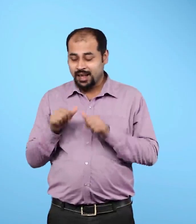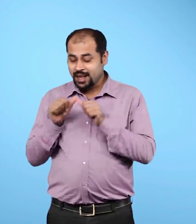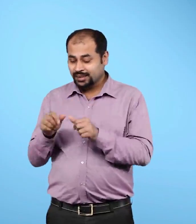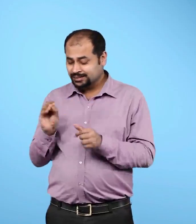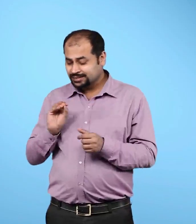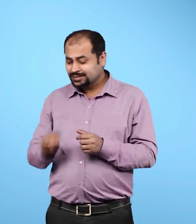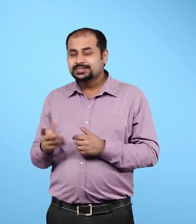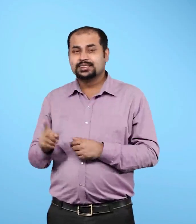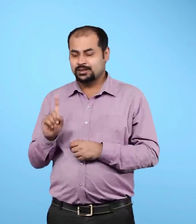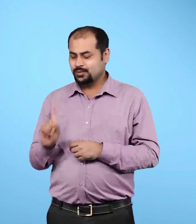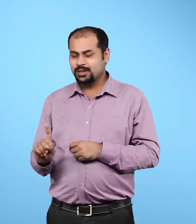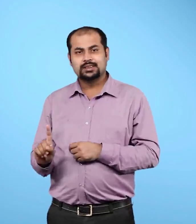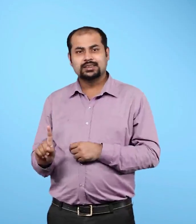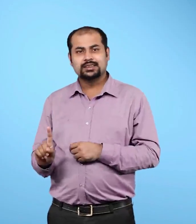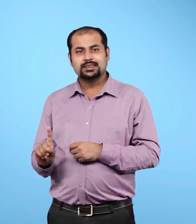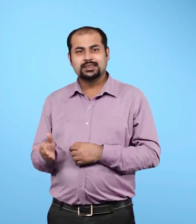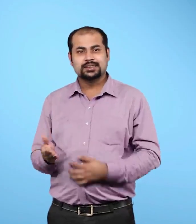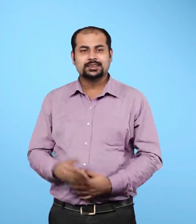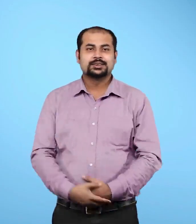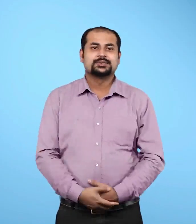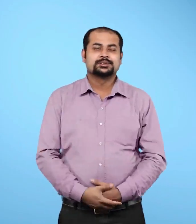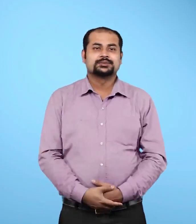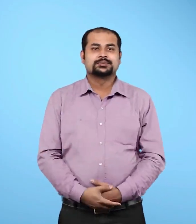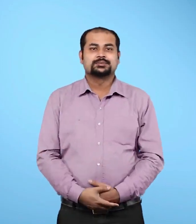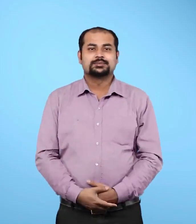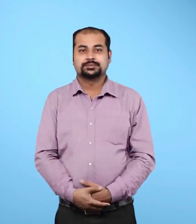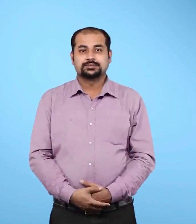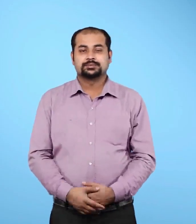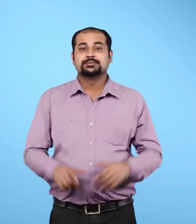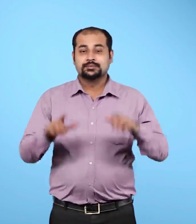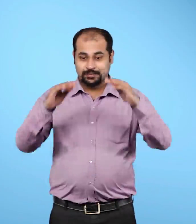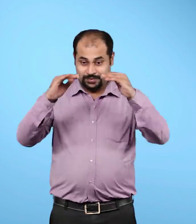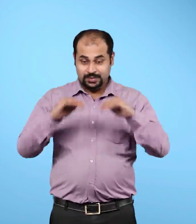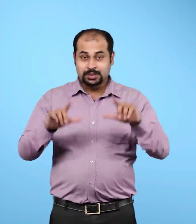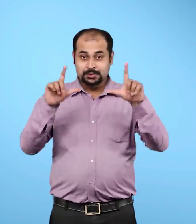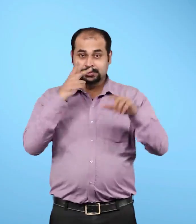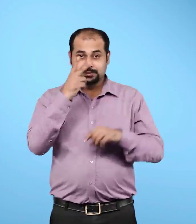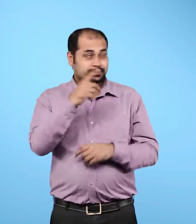have written 1 in the necklace box." In picture 3,